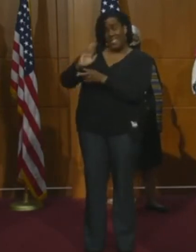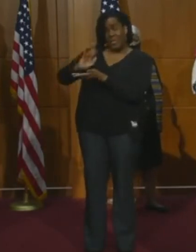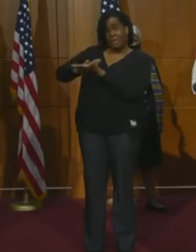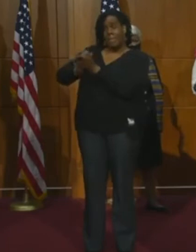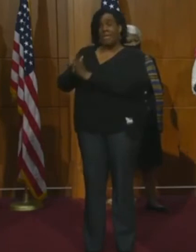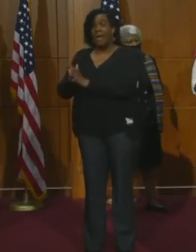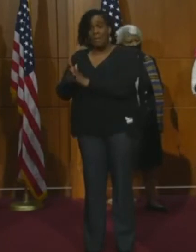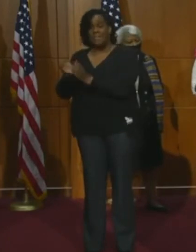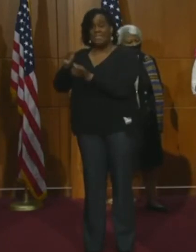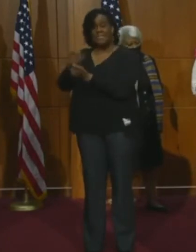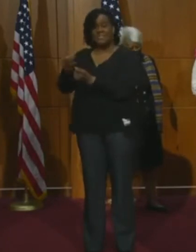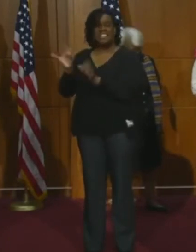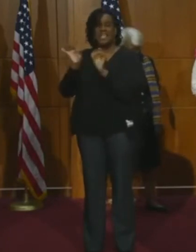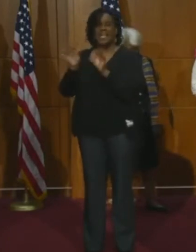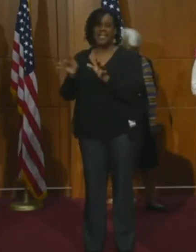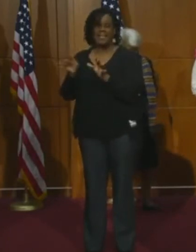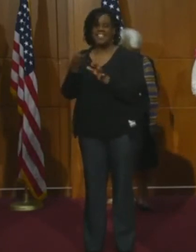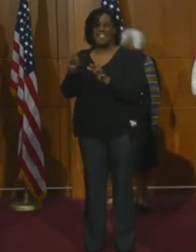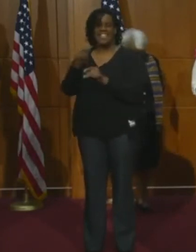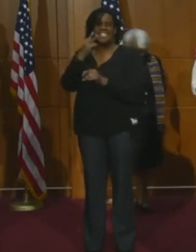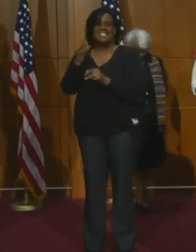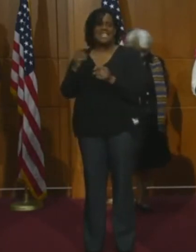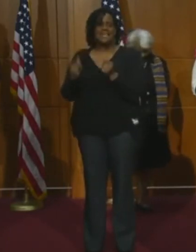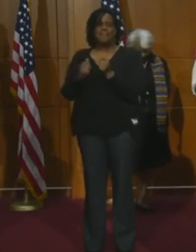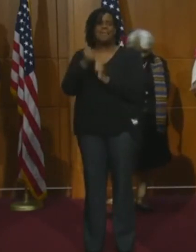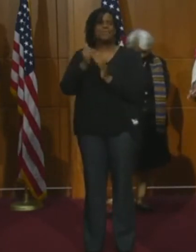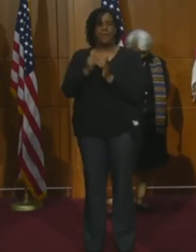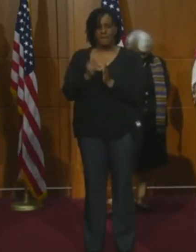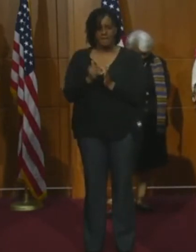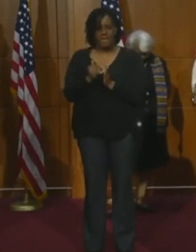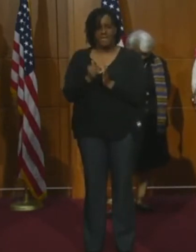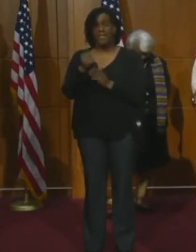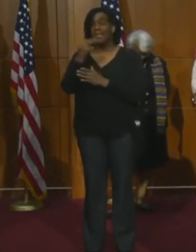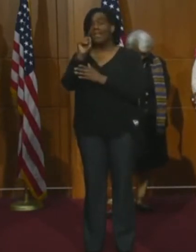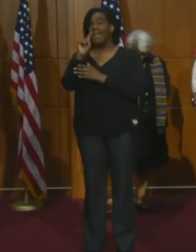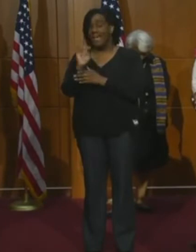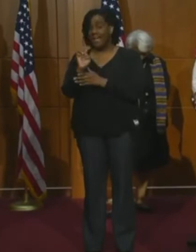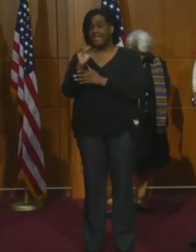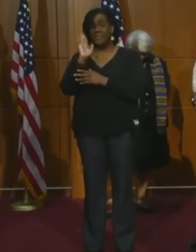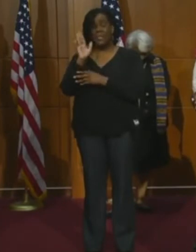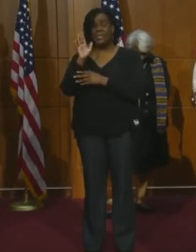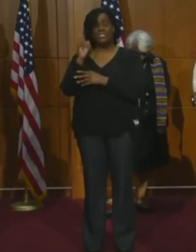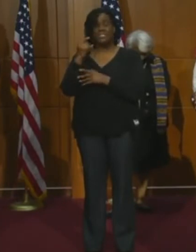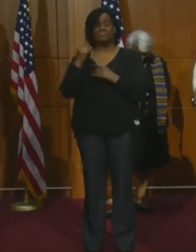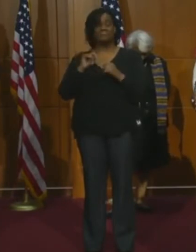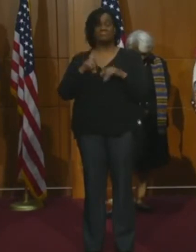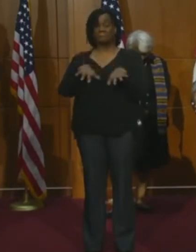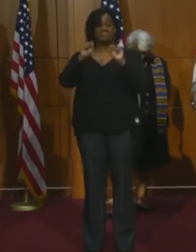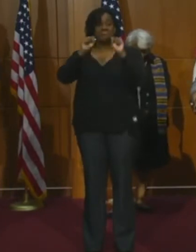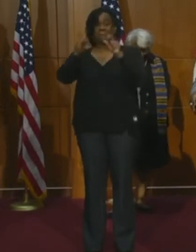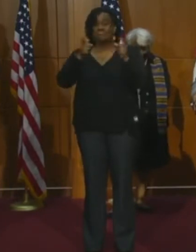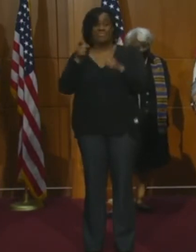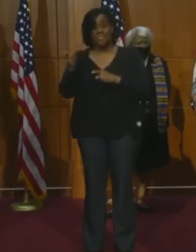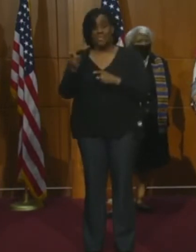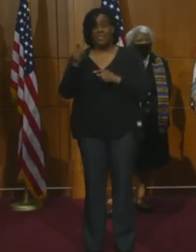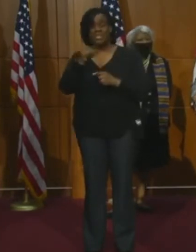the very thing they see the most of. This hate will consume you, and you will retaliate with hate. Thus, all